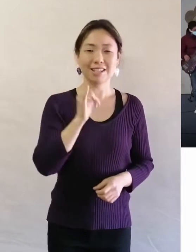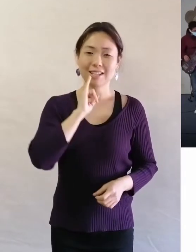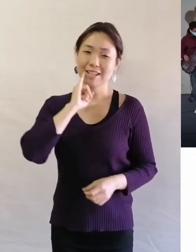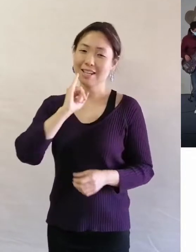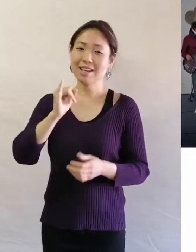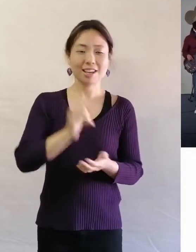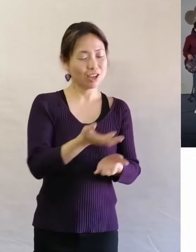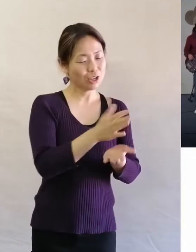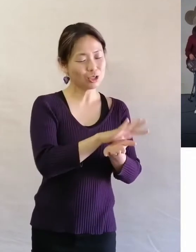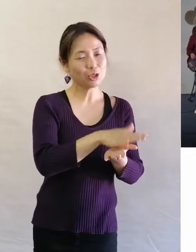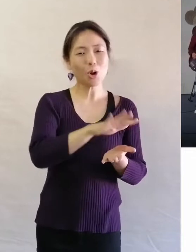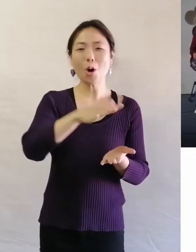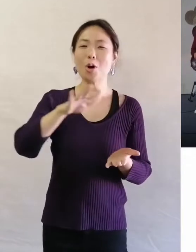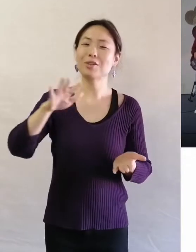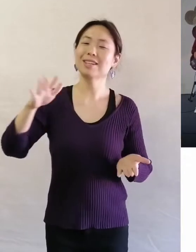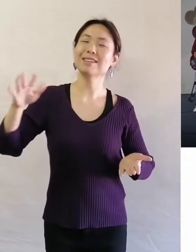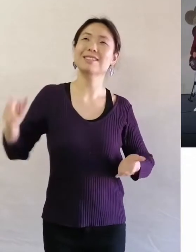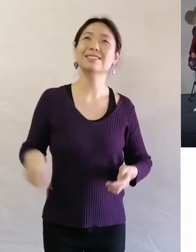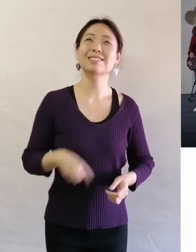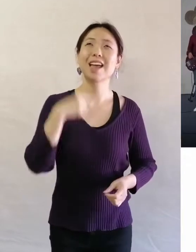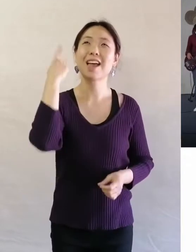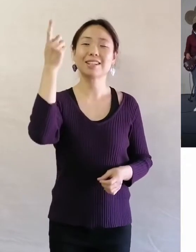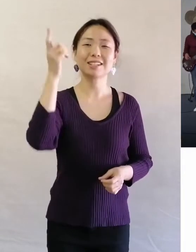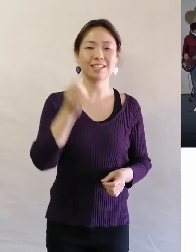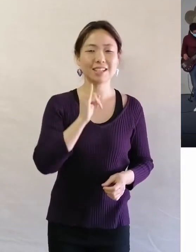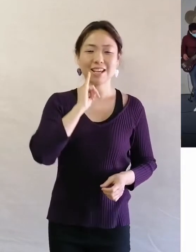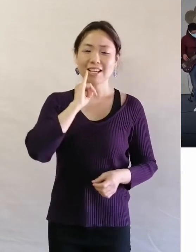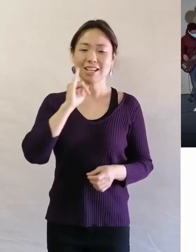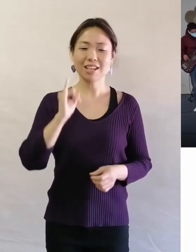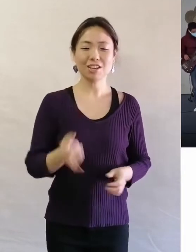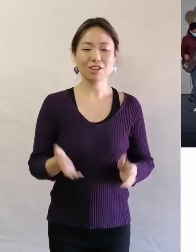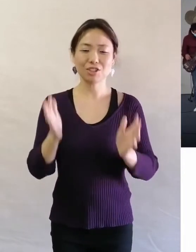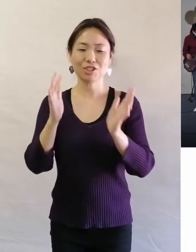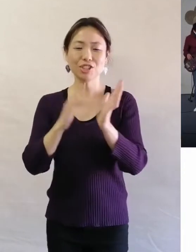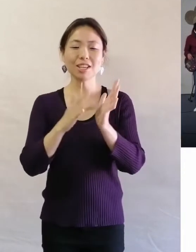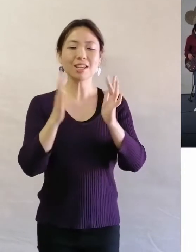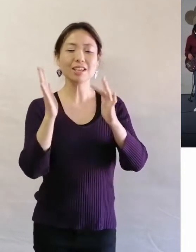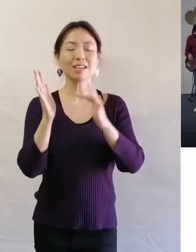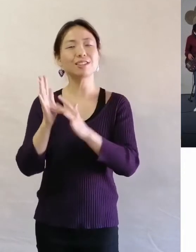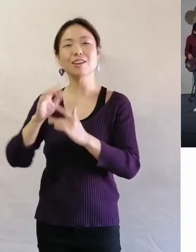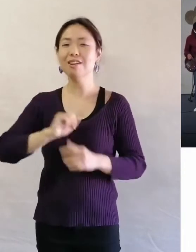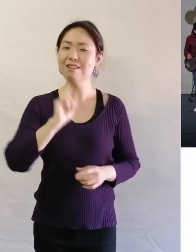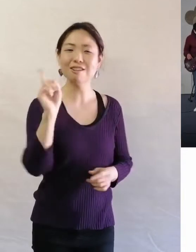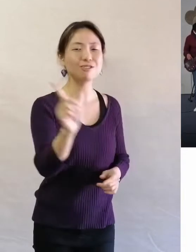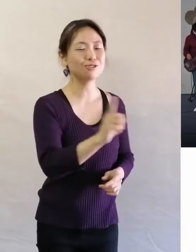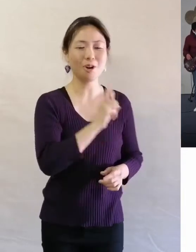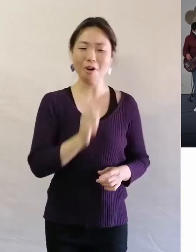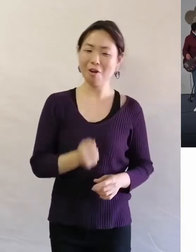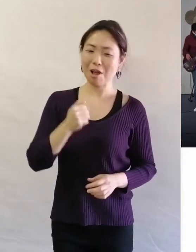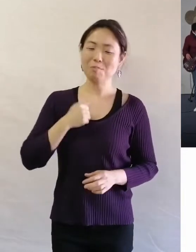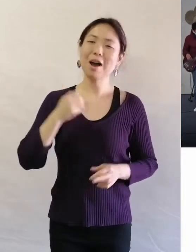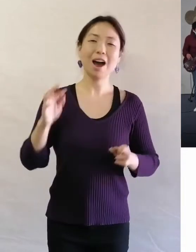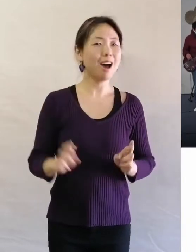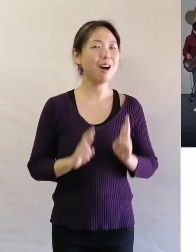faithful, He is glorious, and He is Jesus.